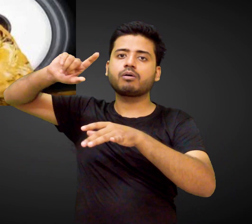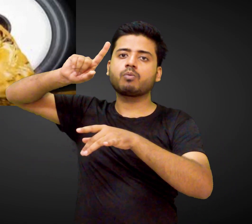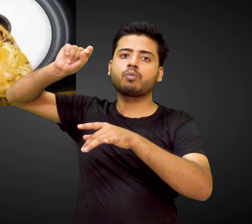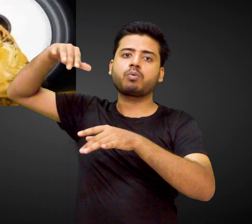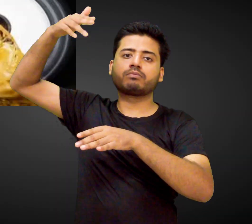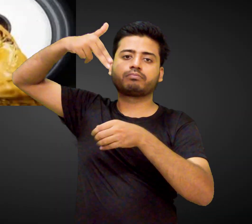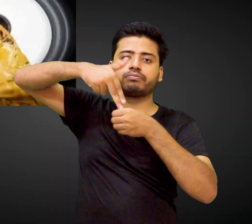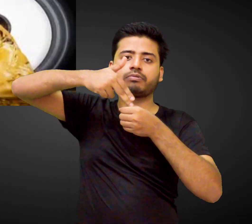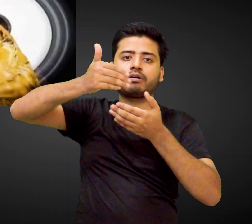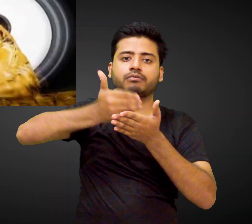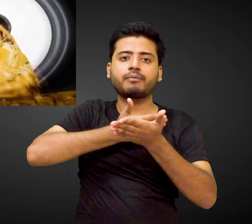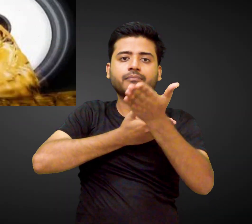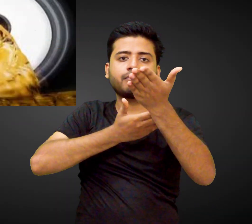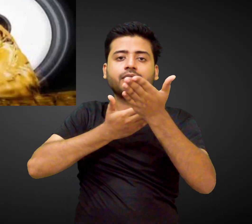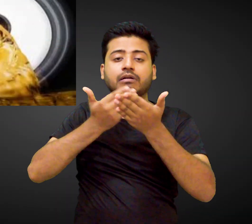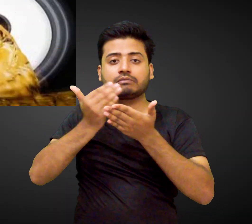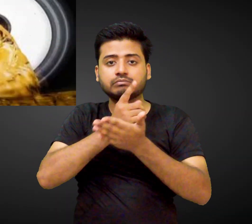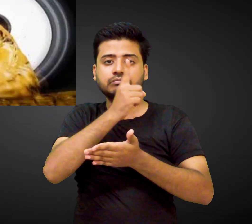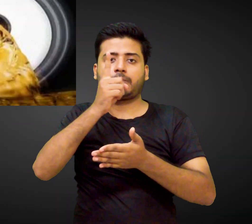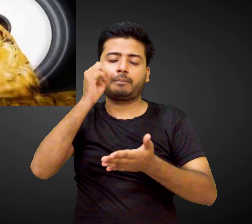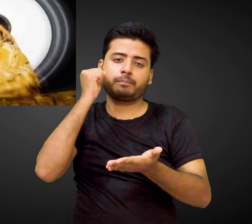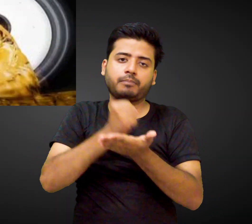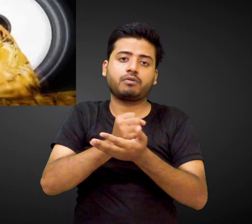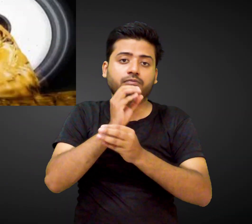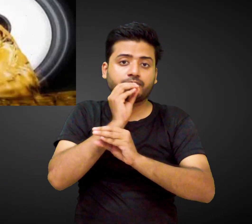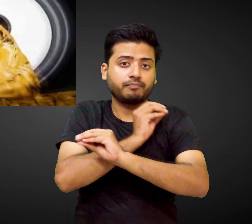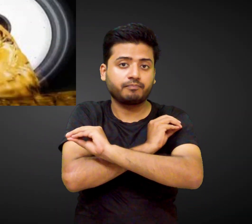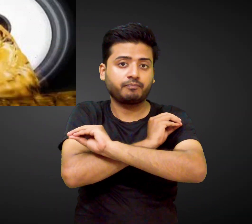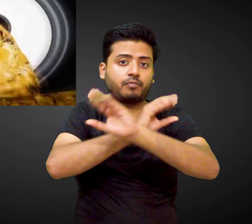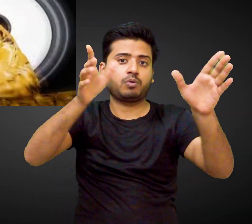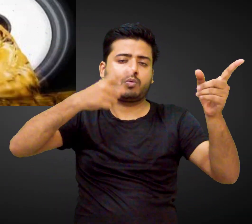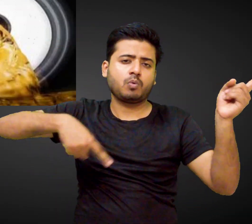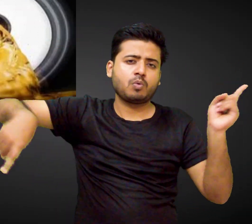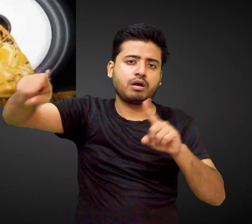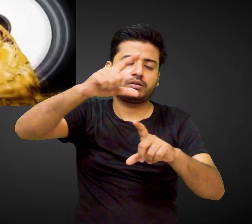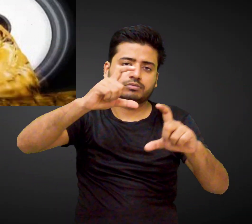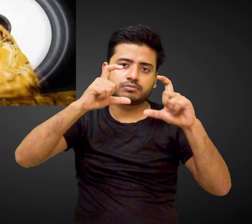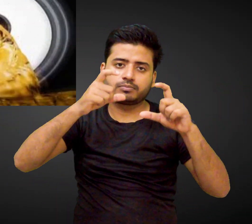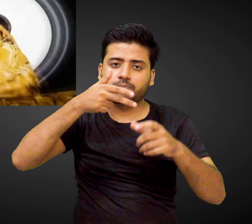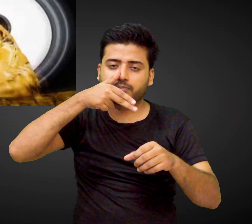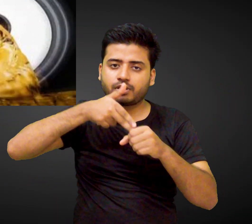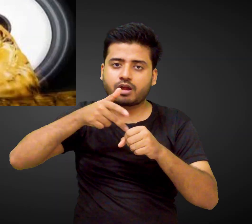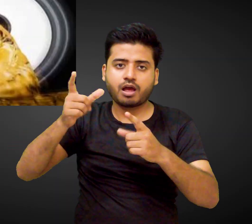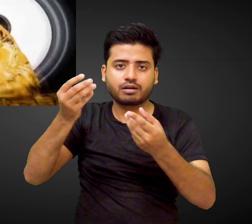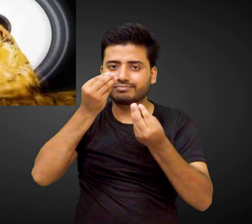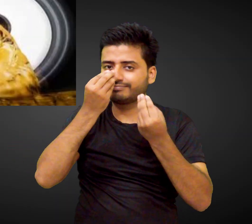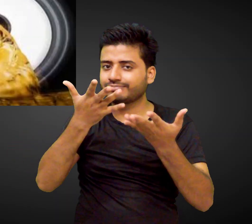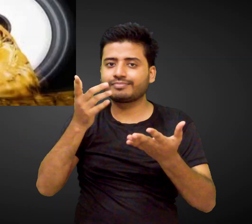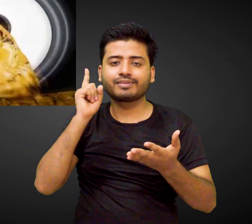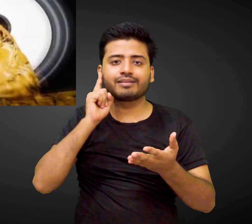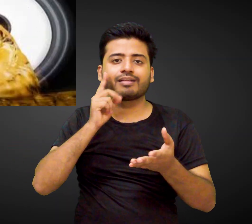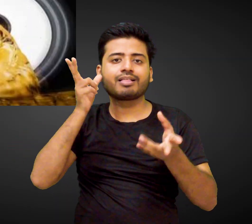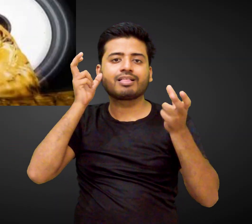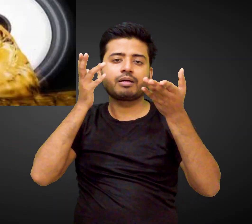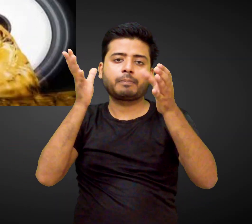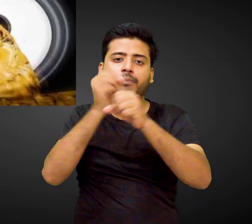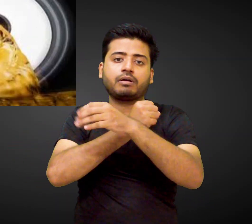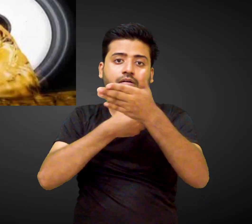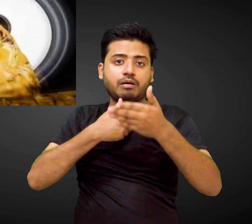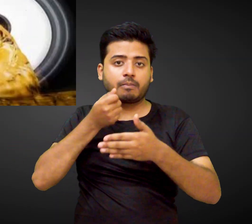Practicing fuel-efficient driving techniques can significantly decrease fuel consumption, making your existing fuel last longer. As on